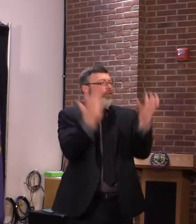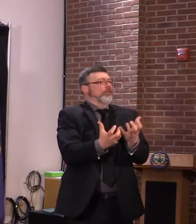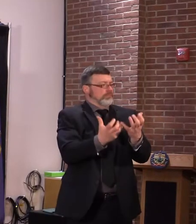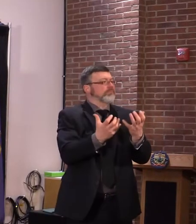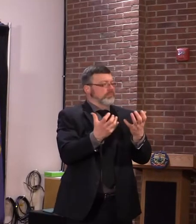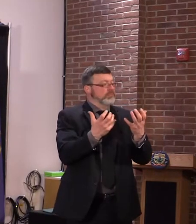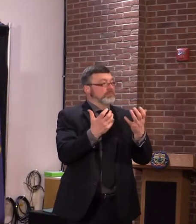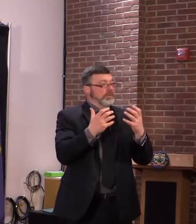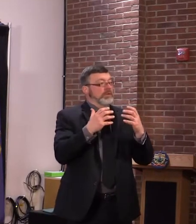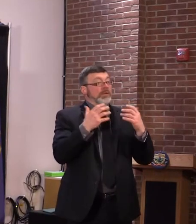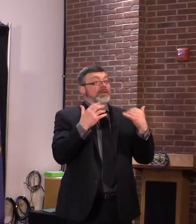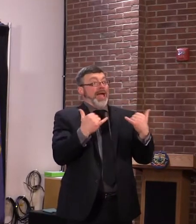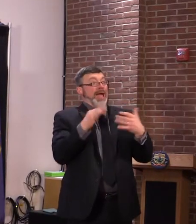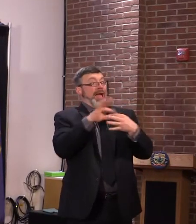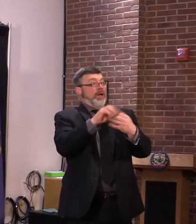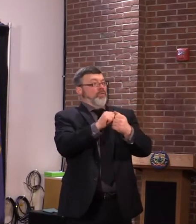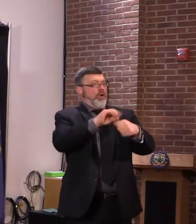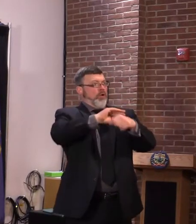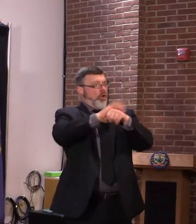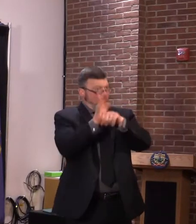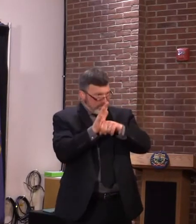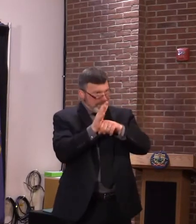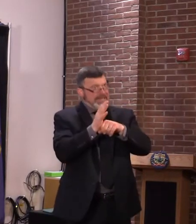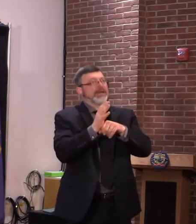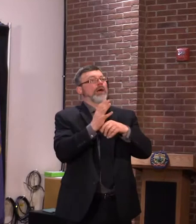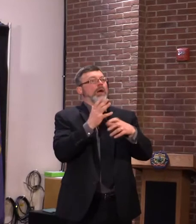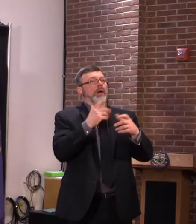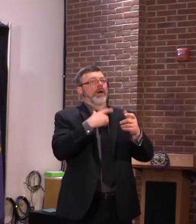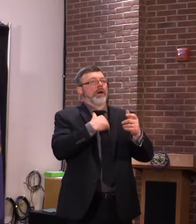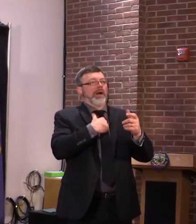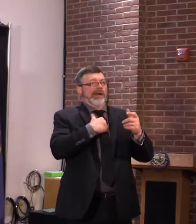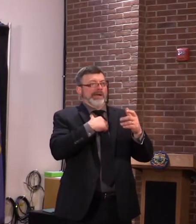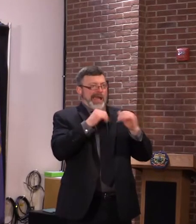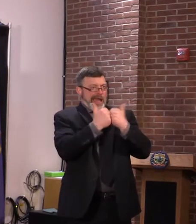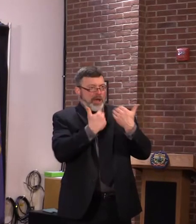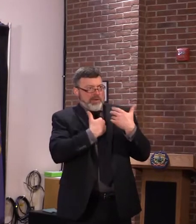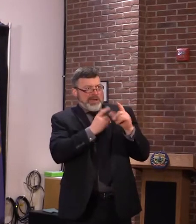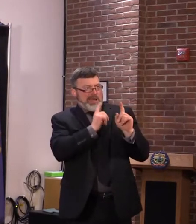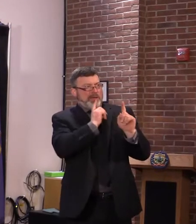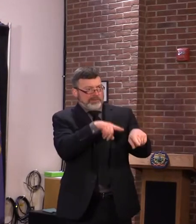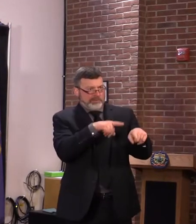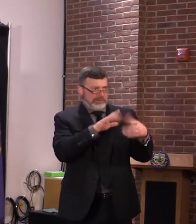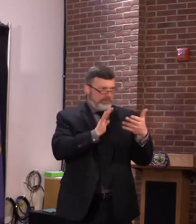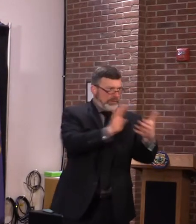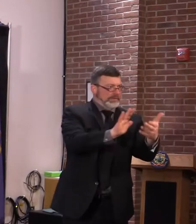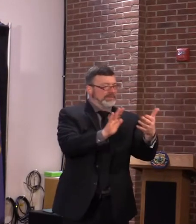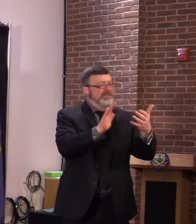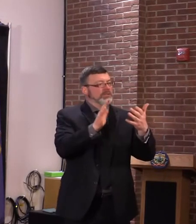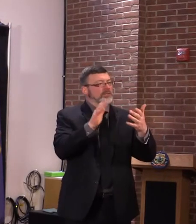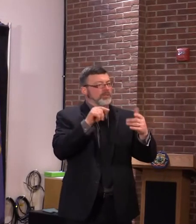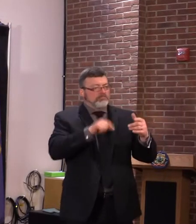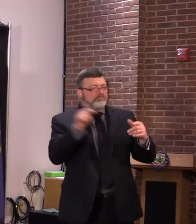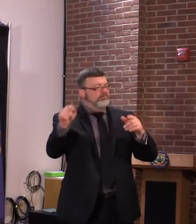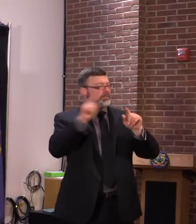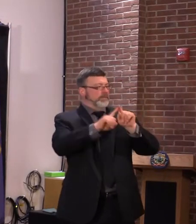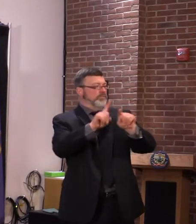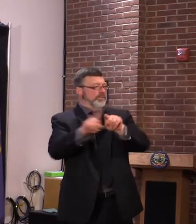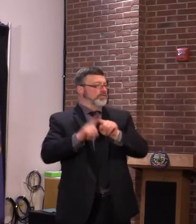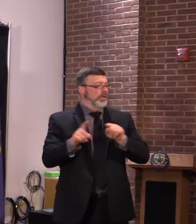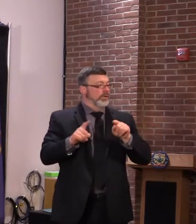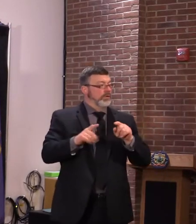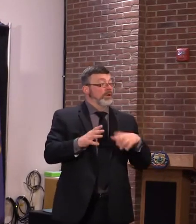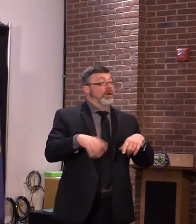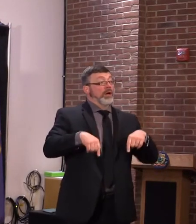situation. Now, Vermont began adjusting its strategy earlier this month. We've begun moving to